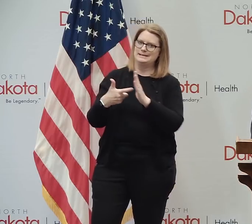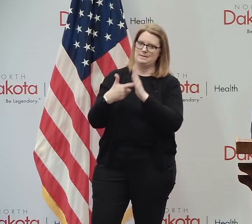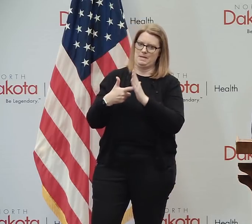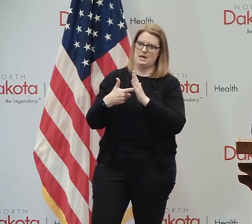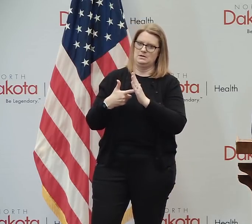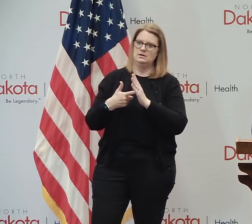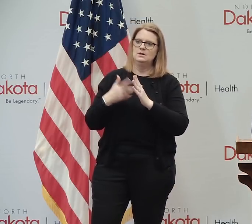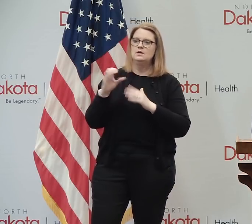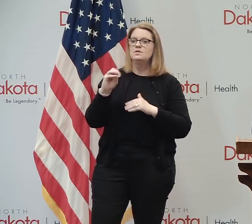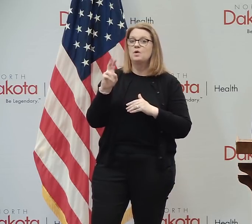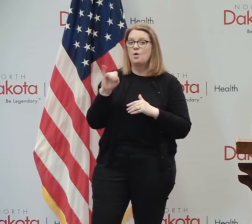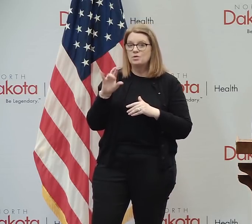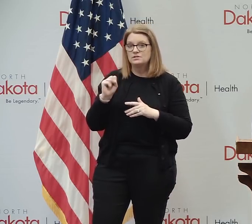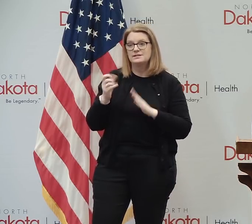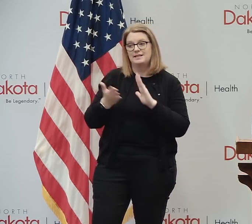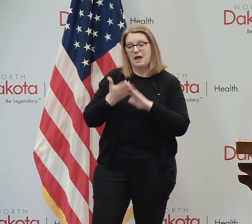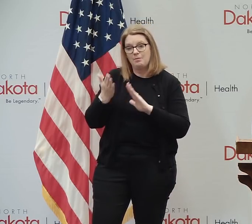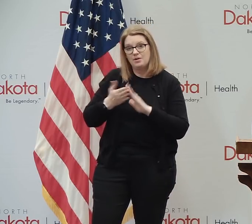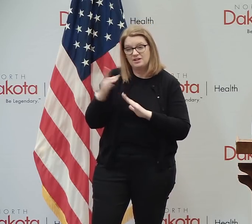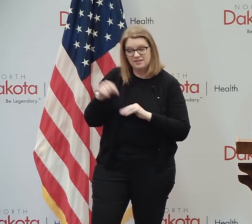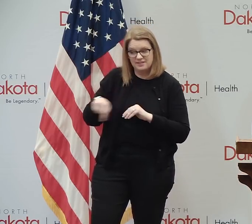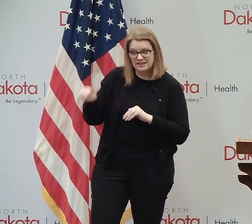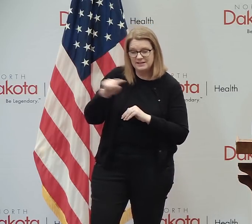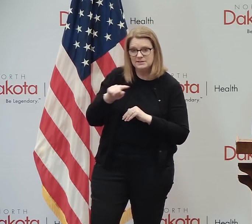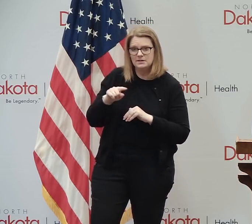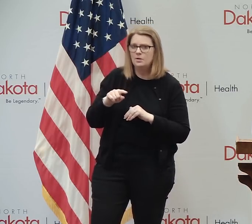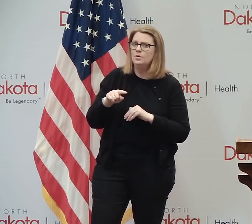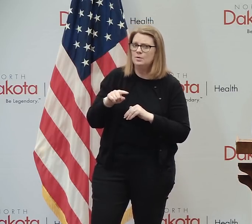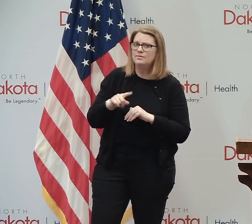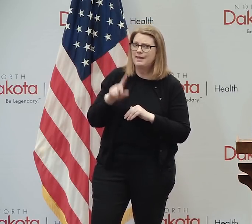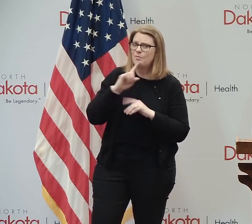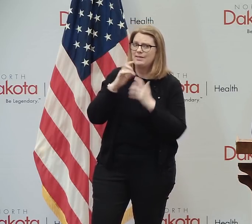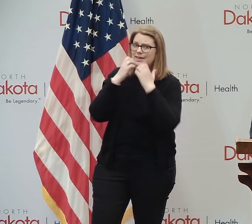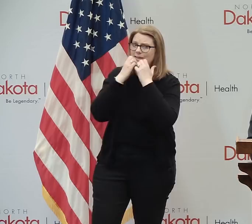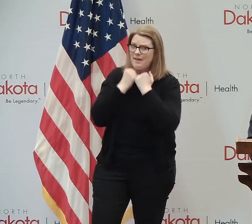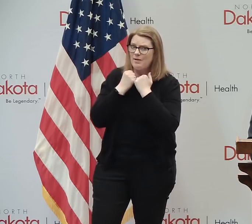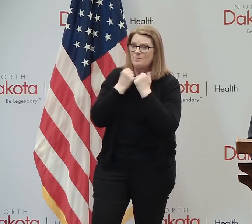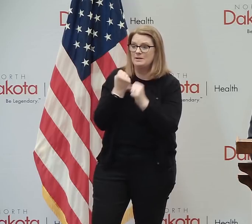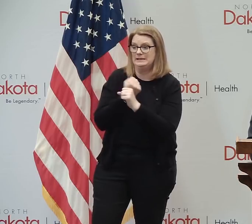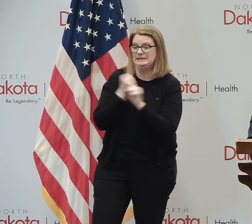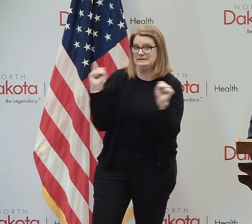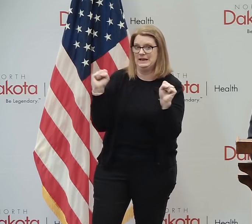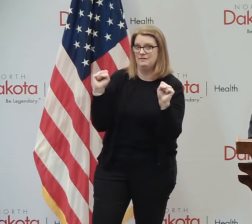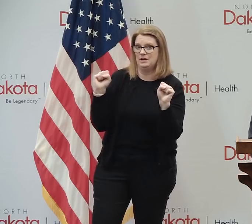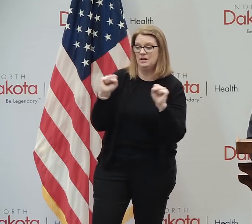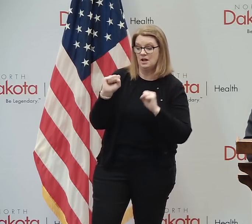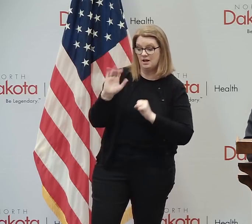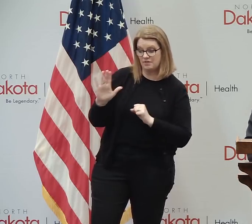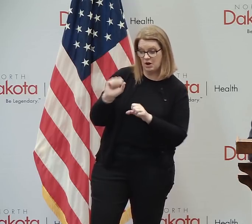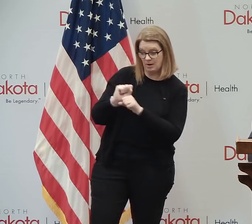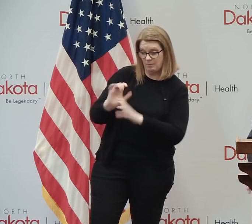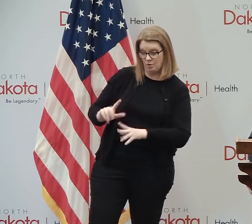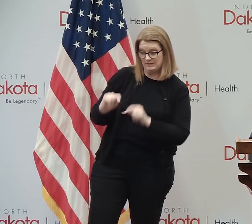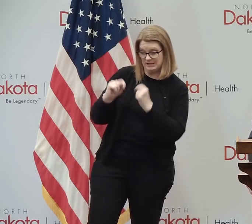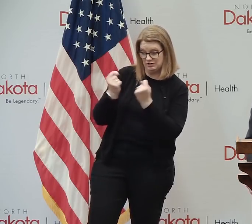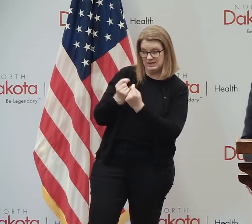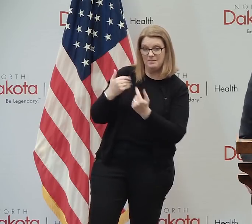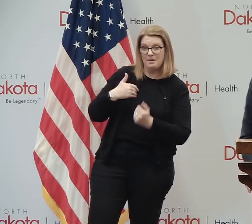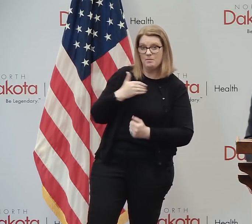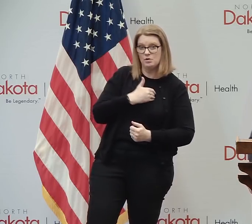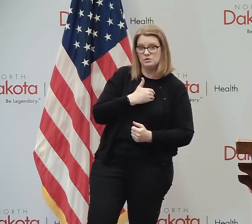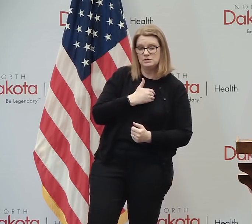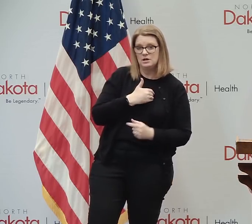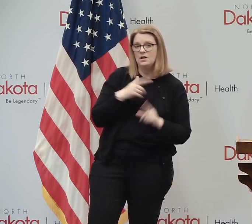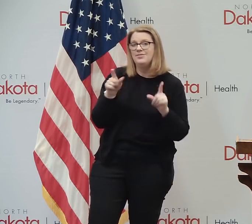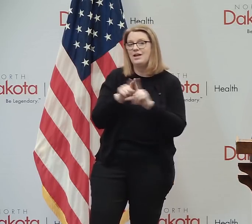owners and operators of these venues really care about the safety of their own employees, their own team members, and they